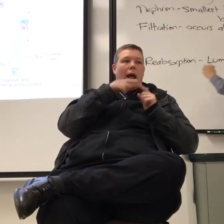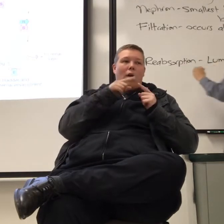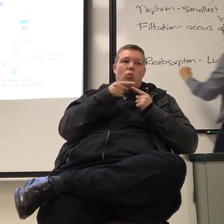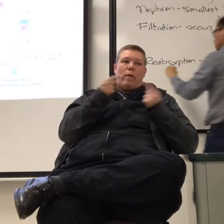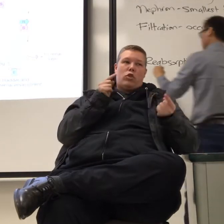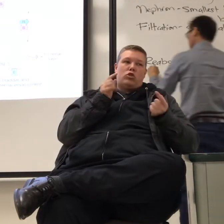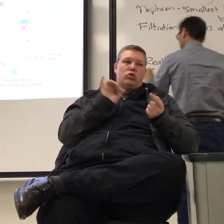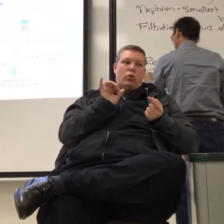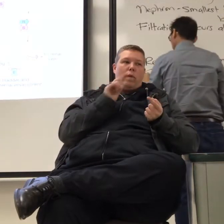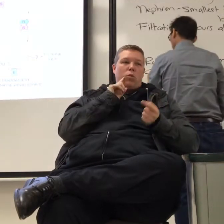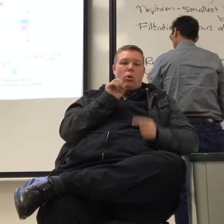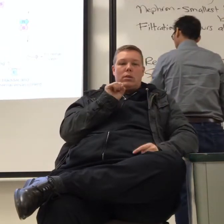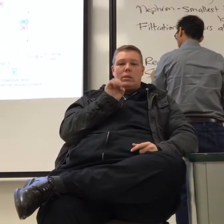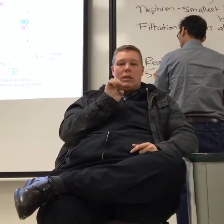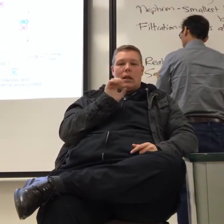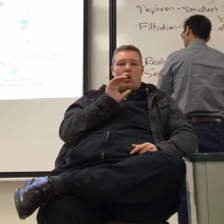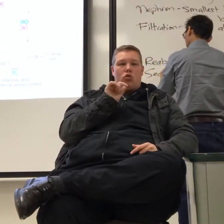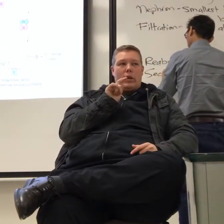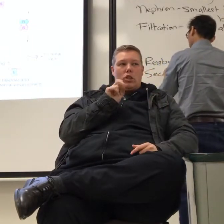secretion.